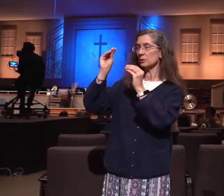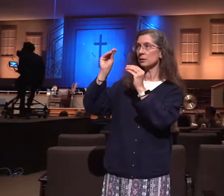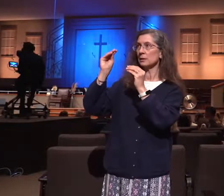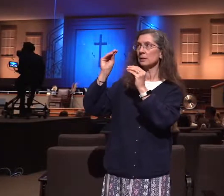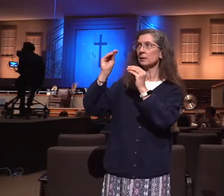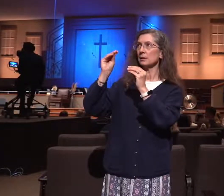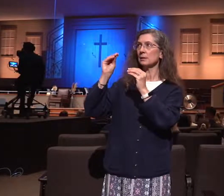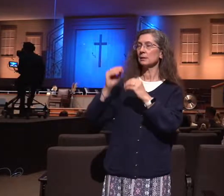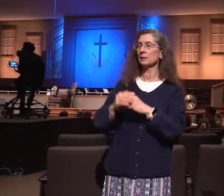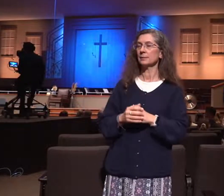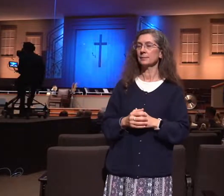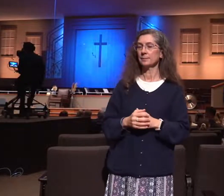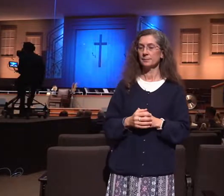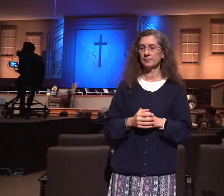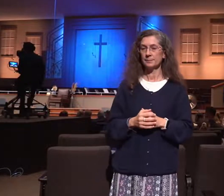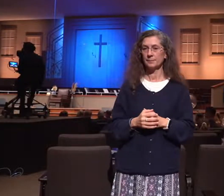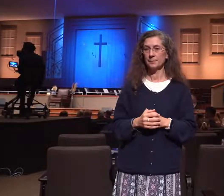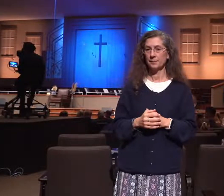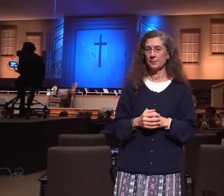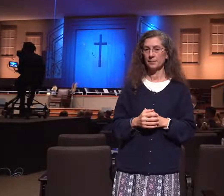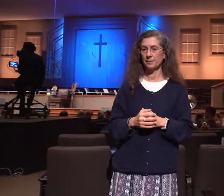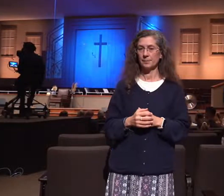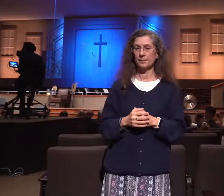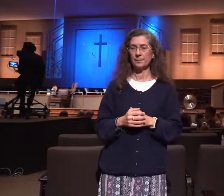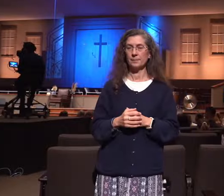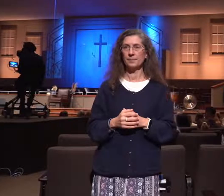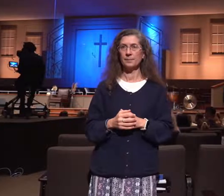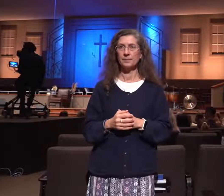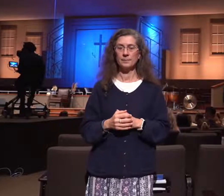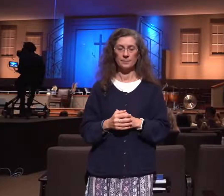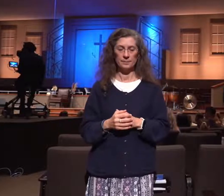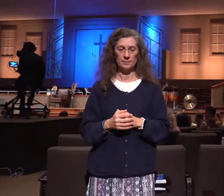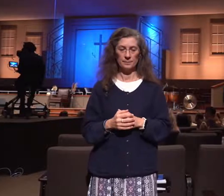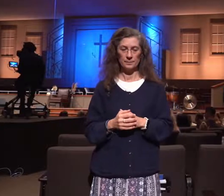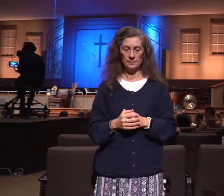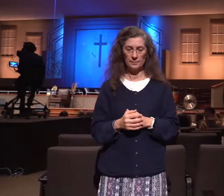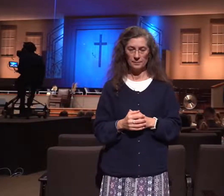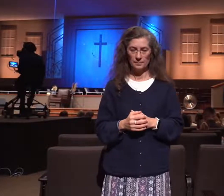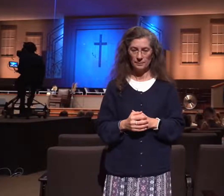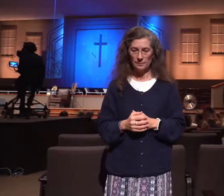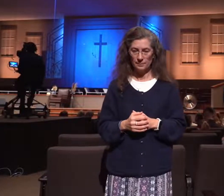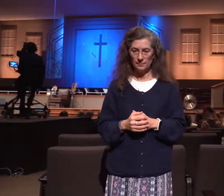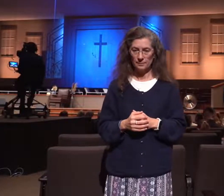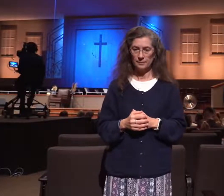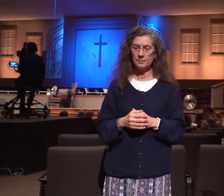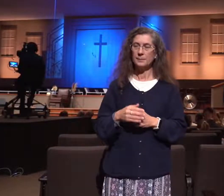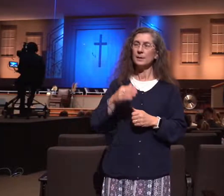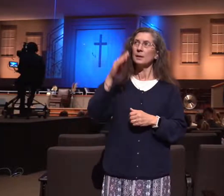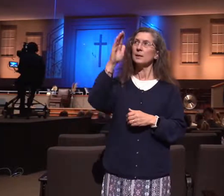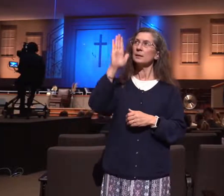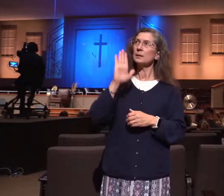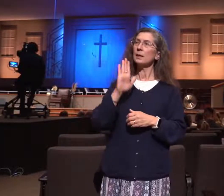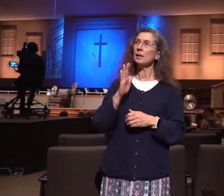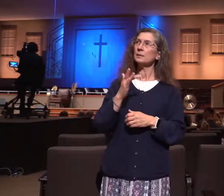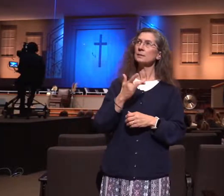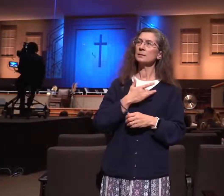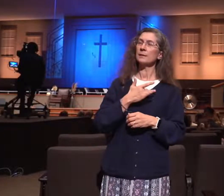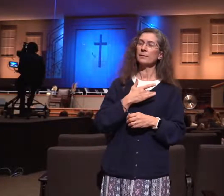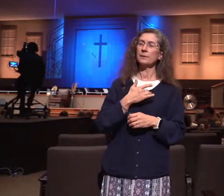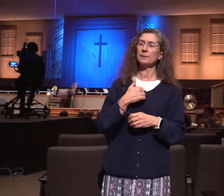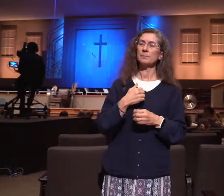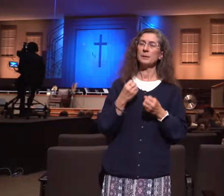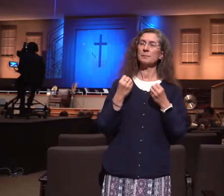about extravagant giving. And I don't know how many times since that time, Brother Chappell, that God has laid on my heart to do something